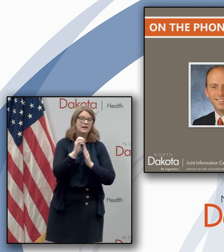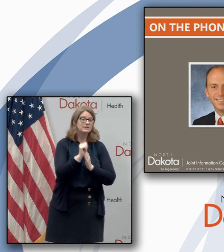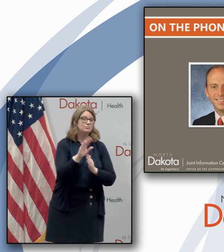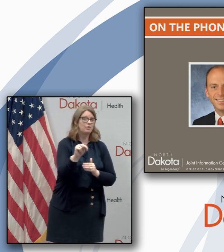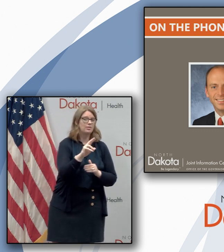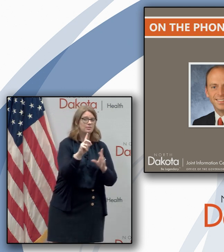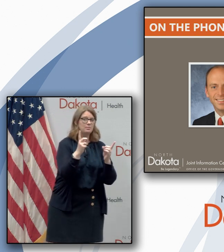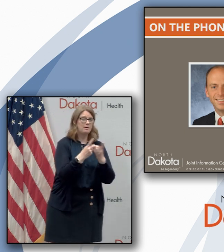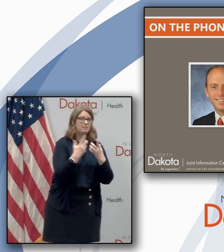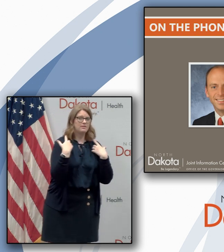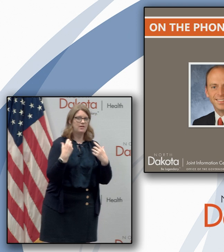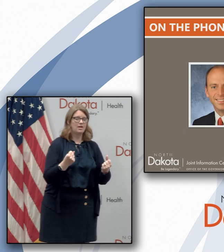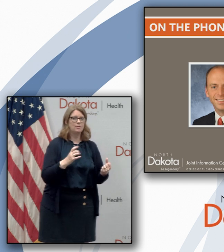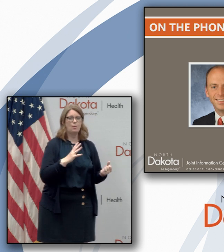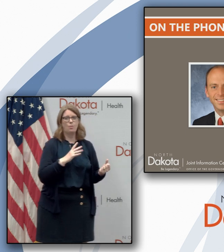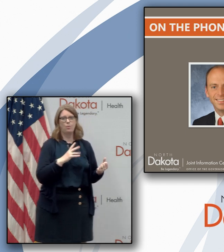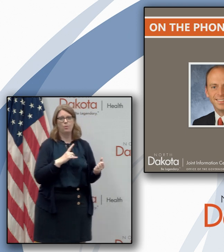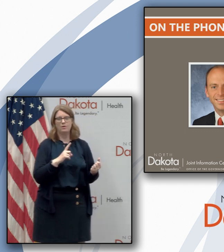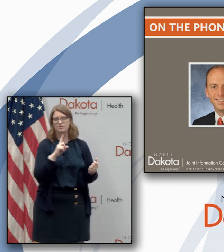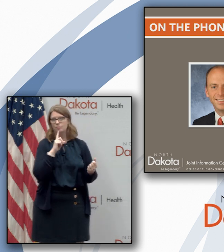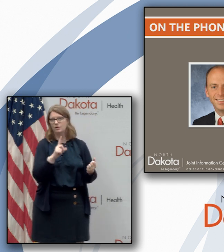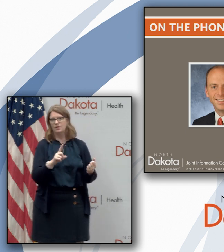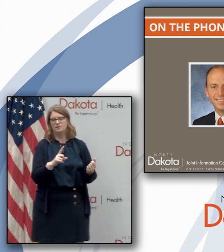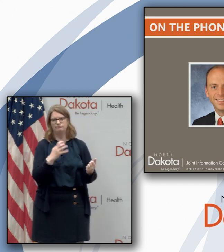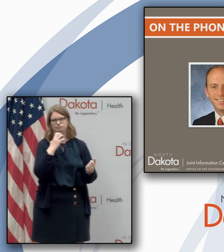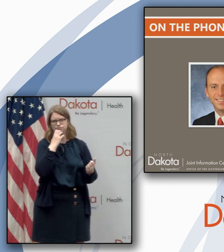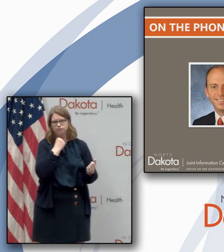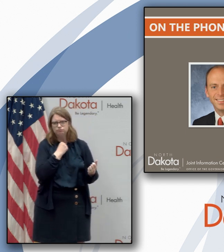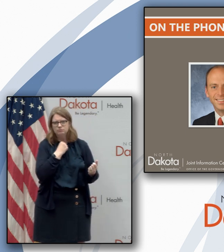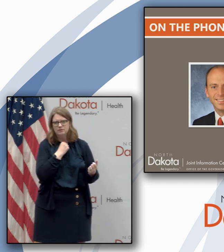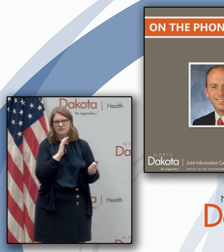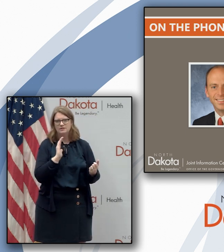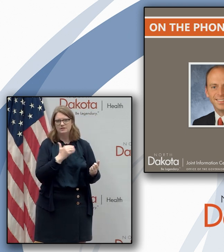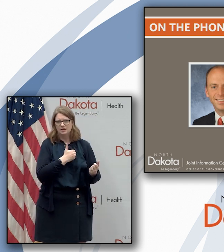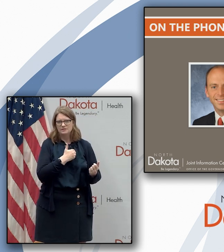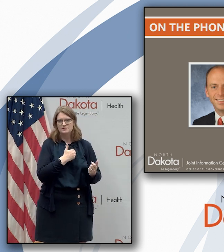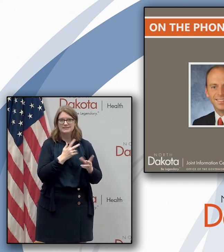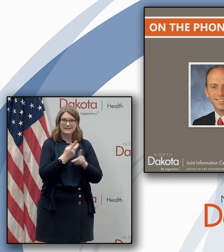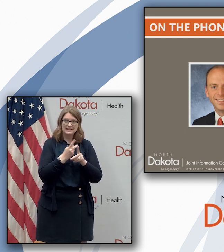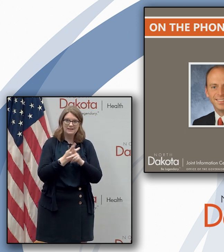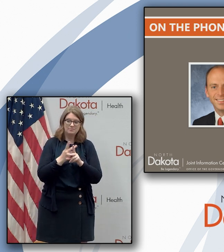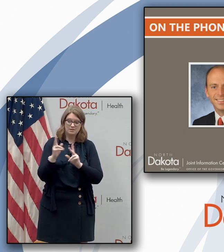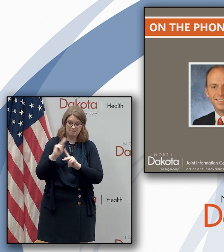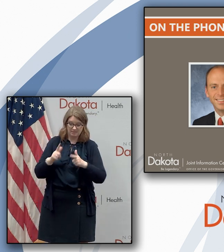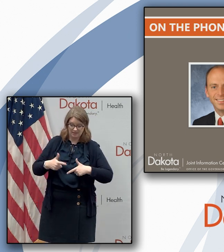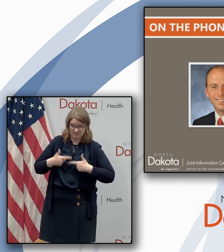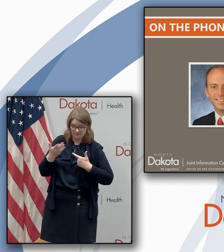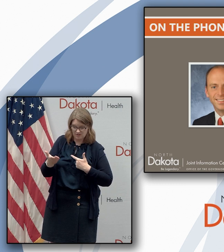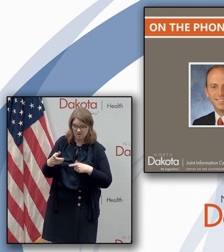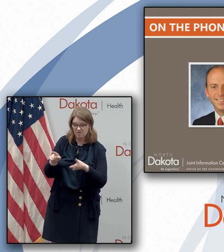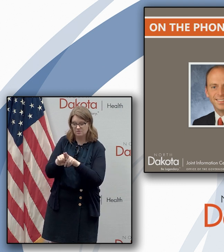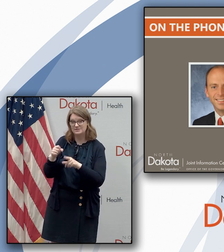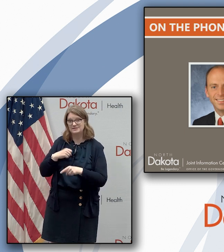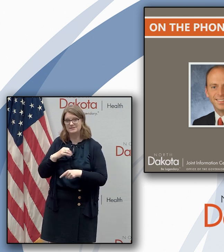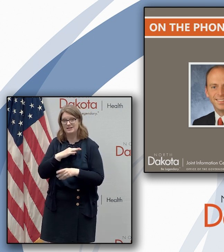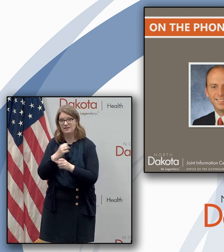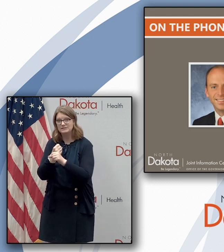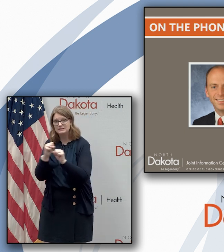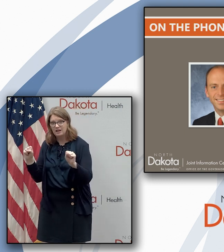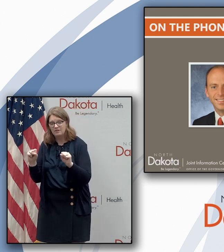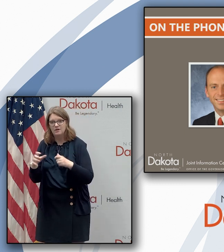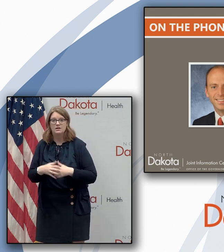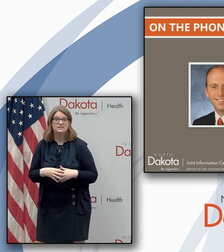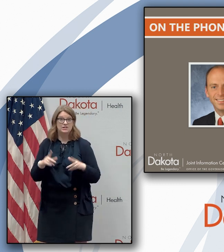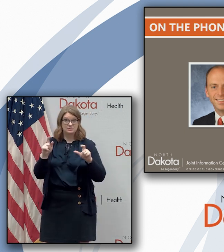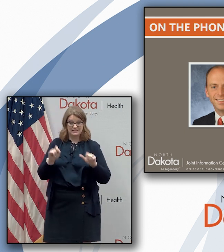Health. It's been a lifeline to us to keep our residents and our staff safe at Valley Senior Living. Testing all